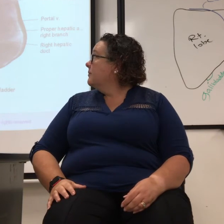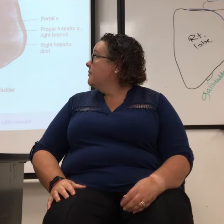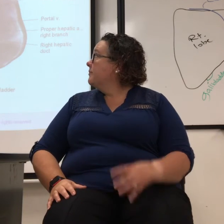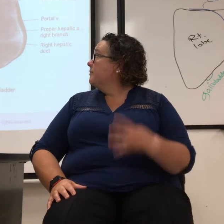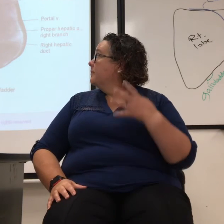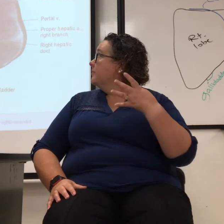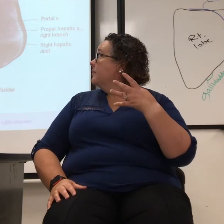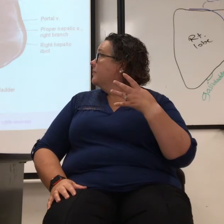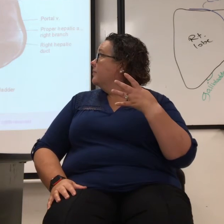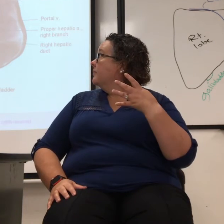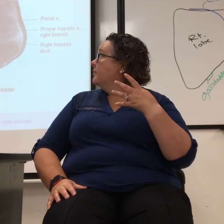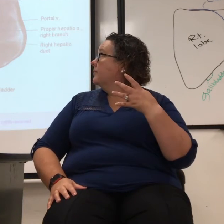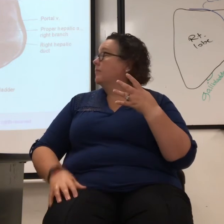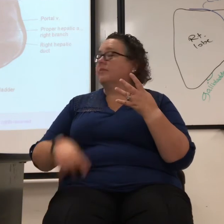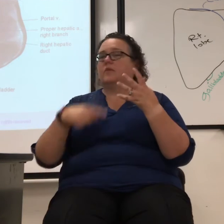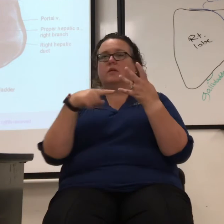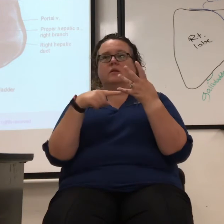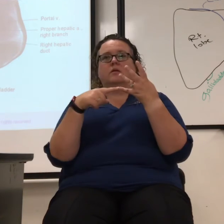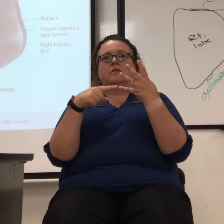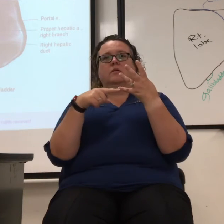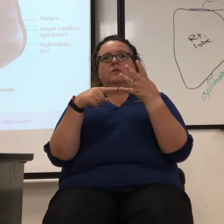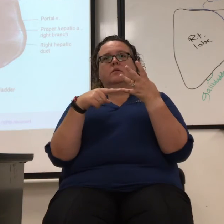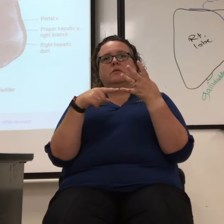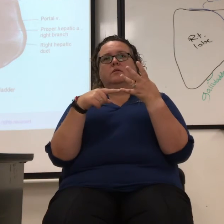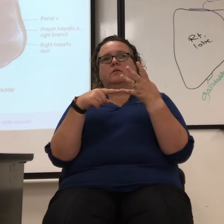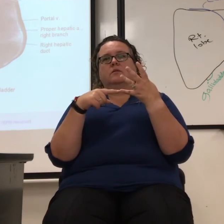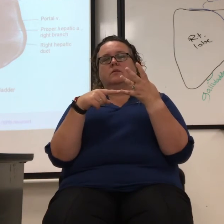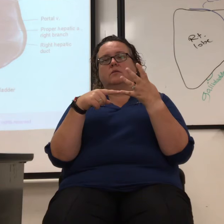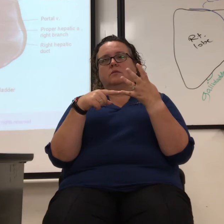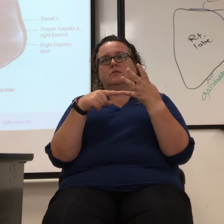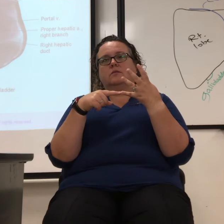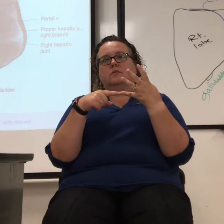Quadrate, four sides, tail.